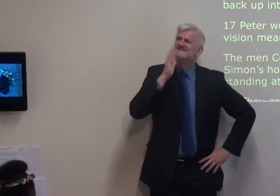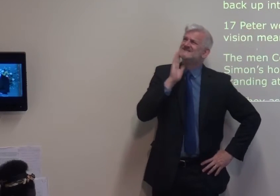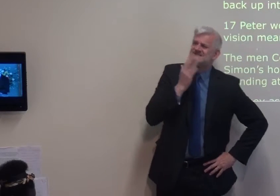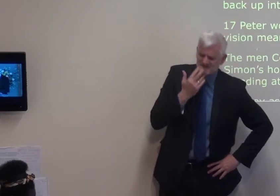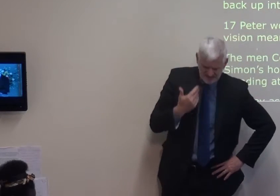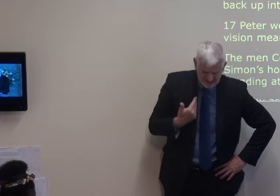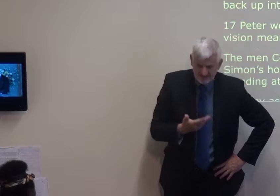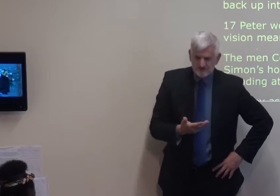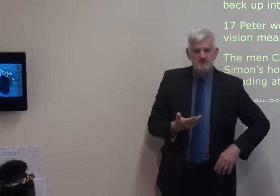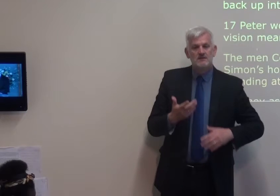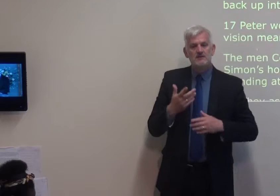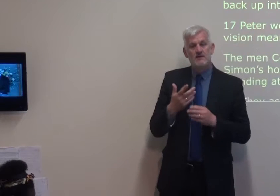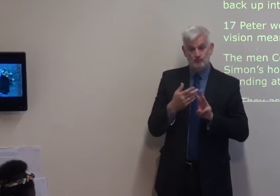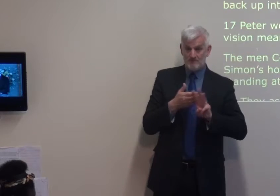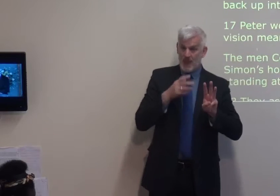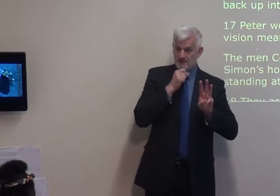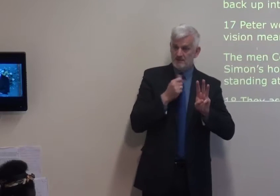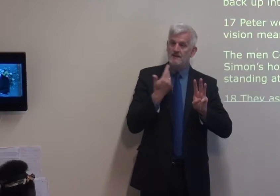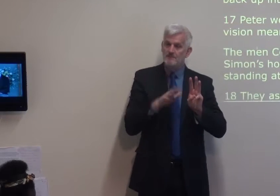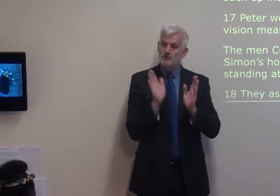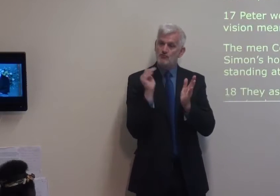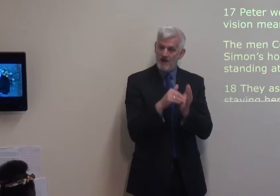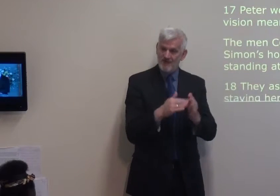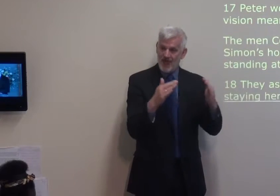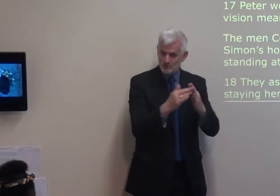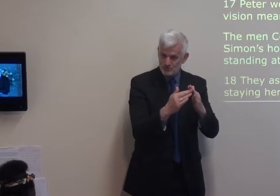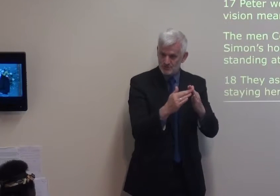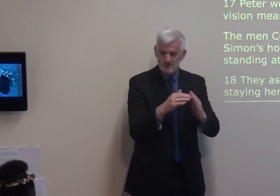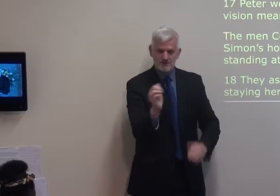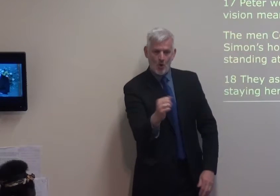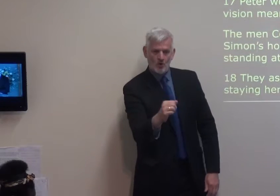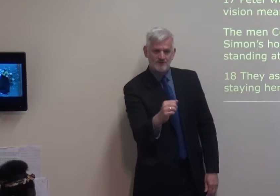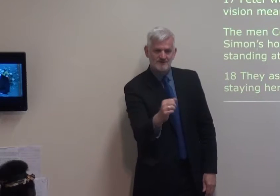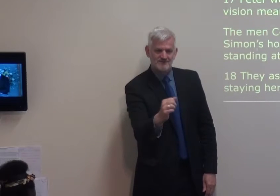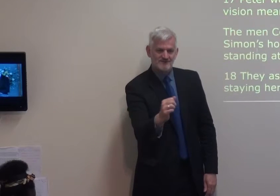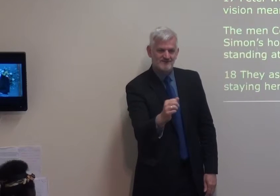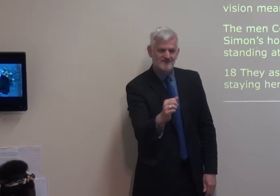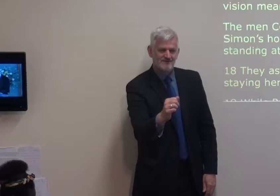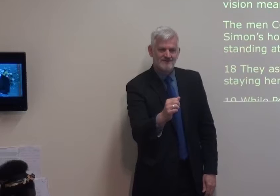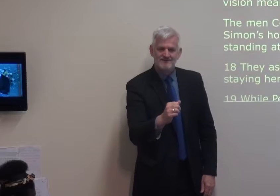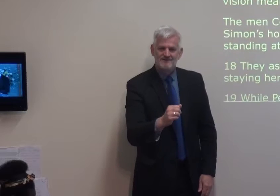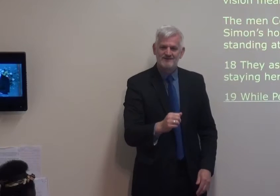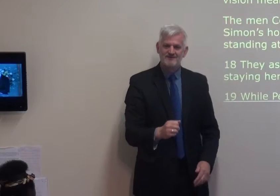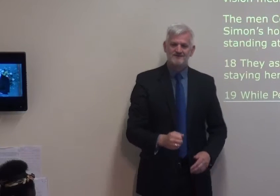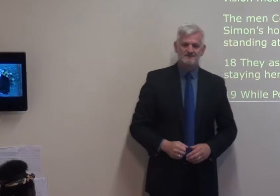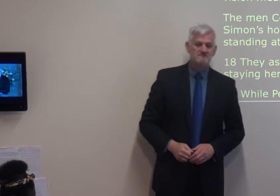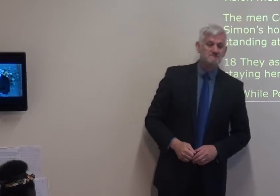which was sent from Cornelius, had made inquiry for Simon's house, and stood before the gate,